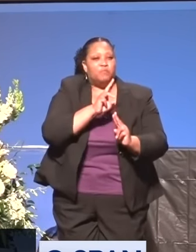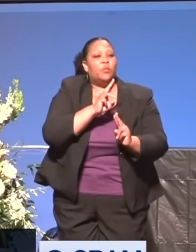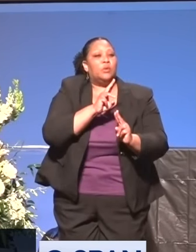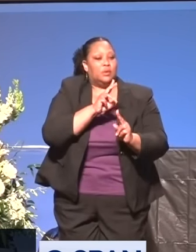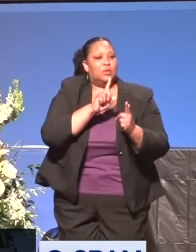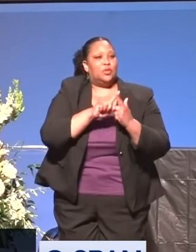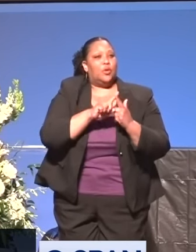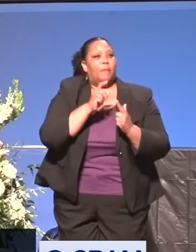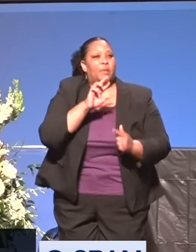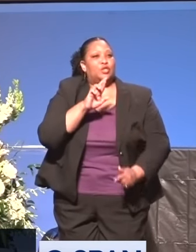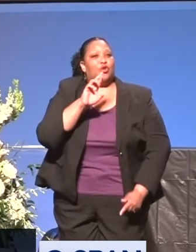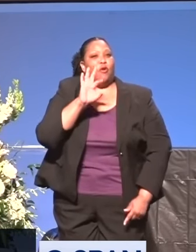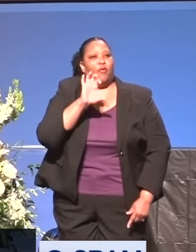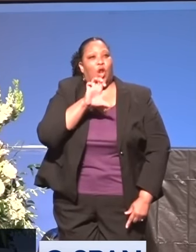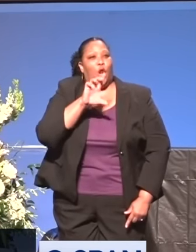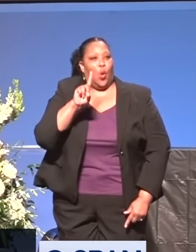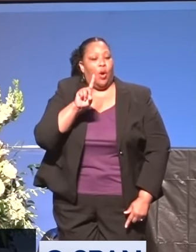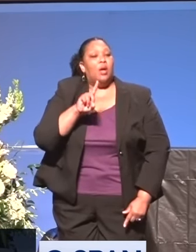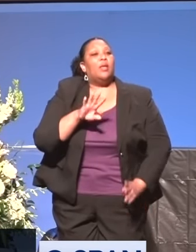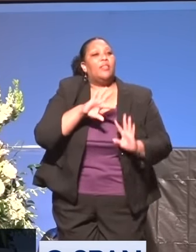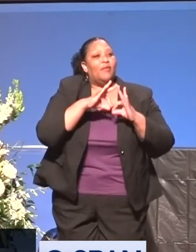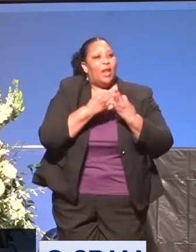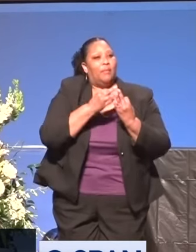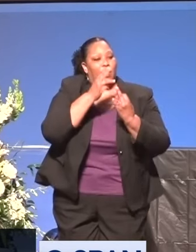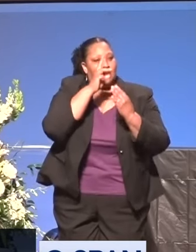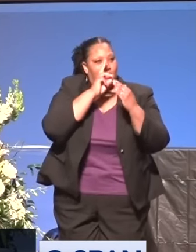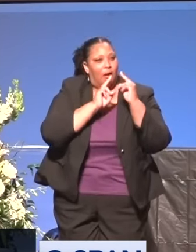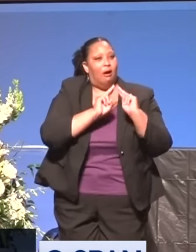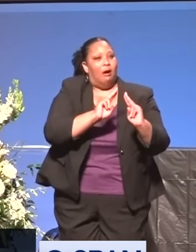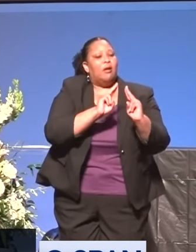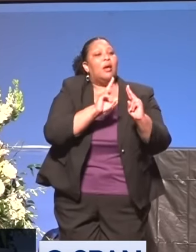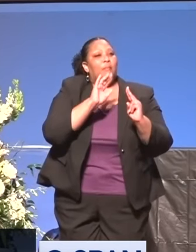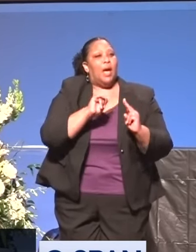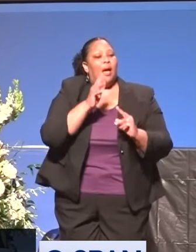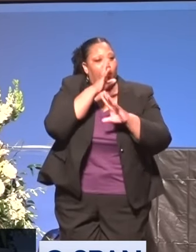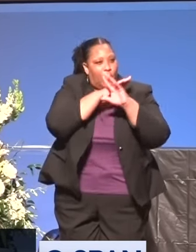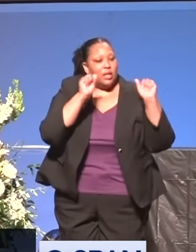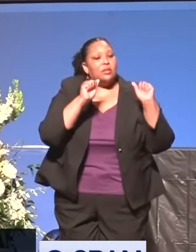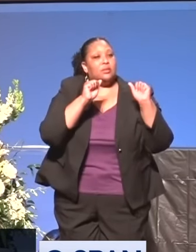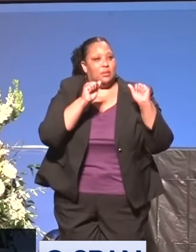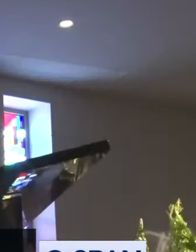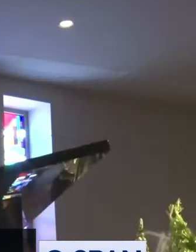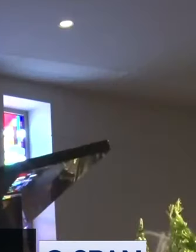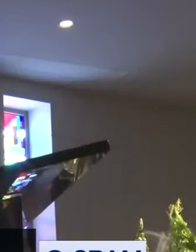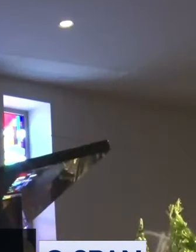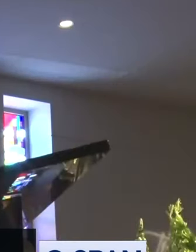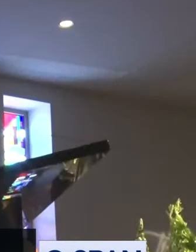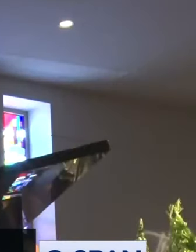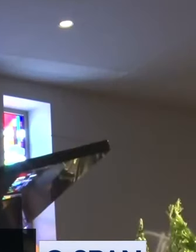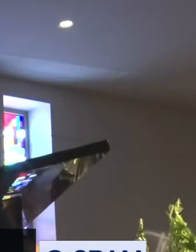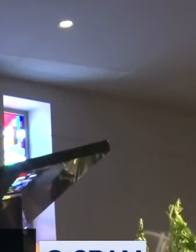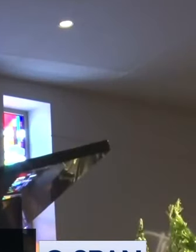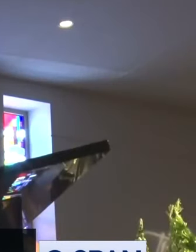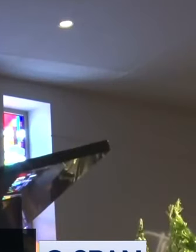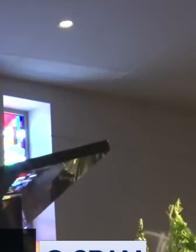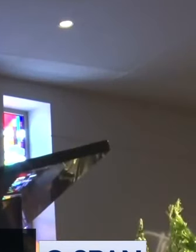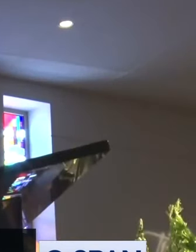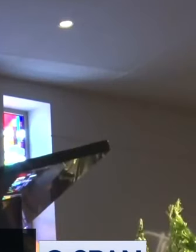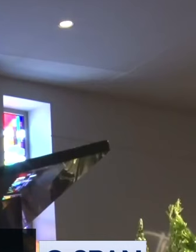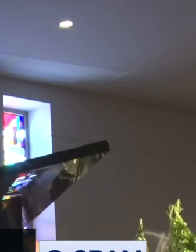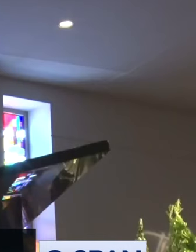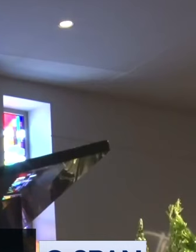respects to Mr. Floyd. The family is honored by President Tou's decision to have Mr. Floyd's